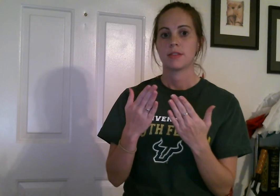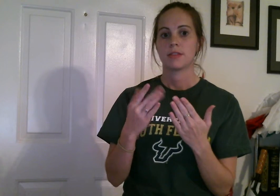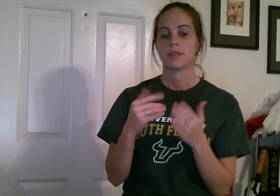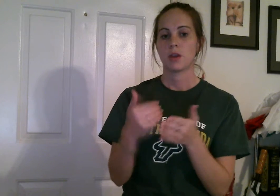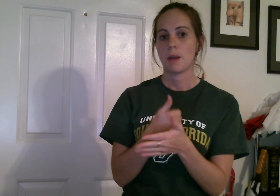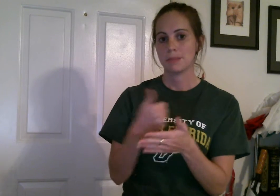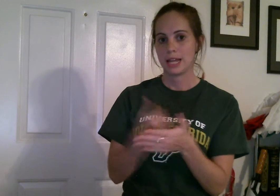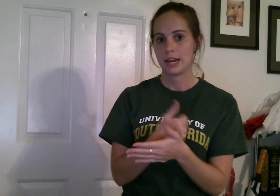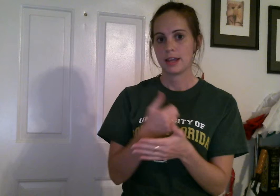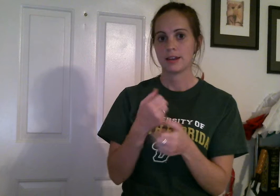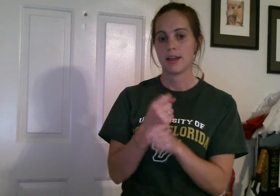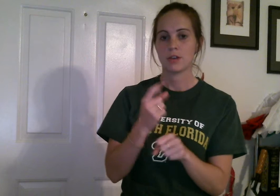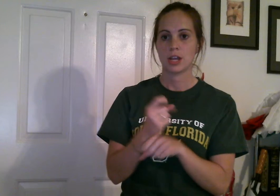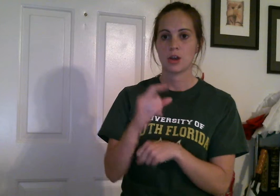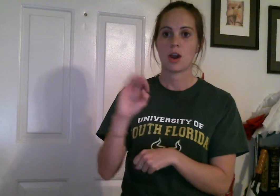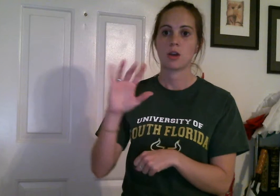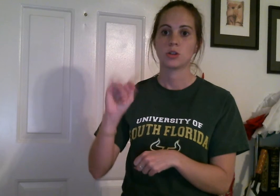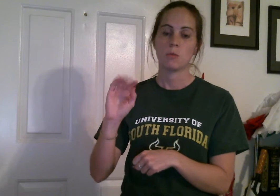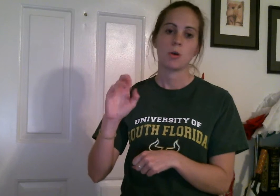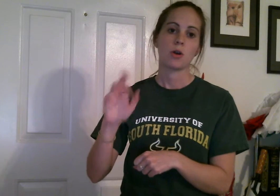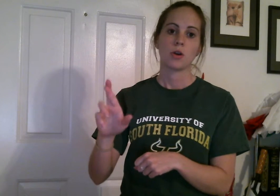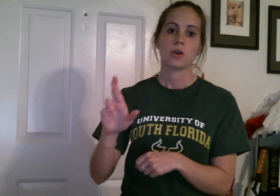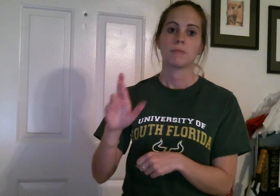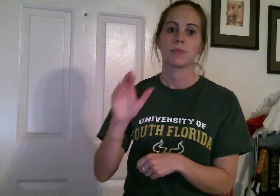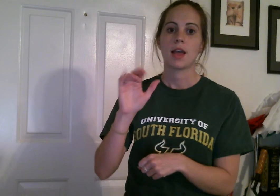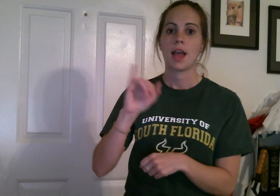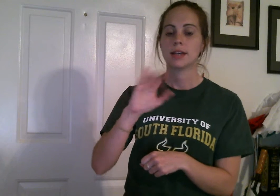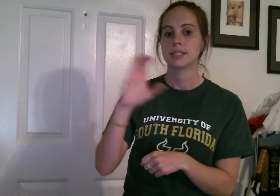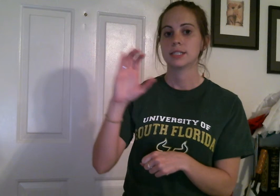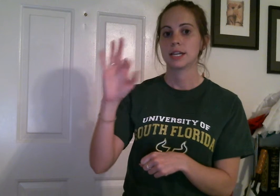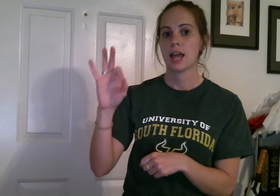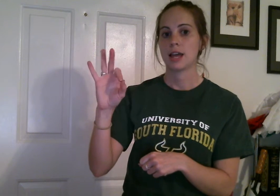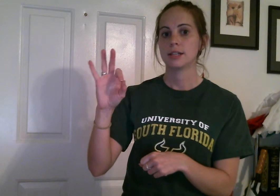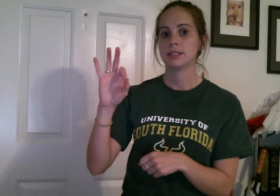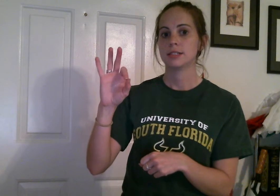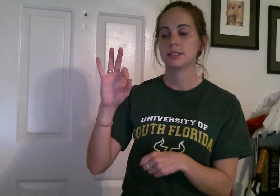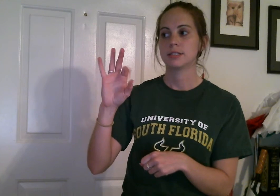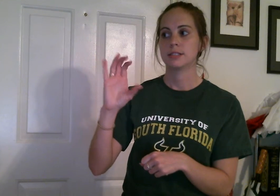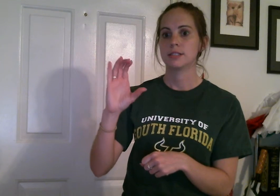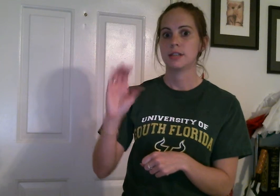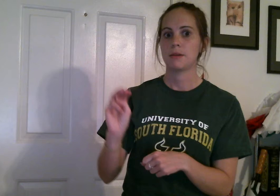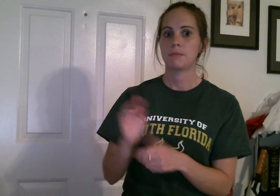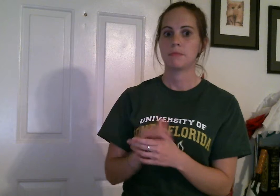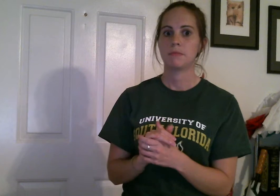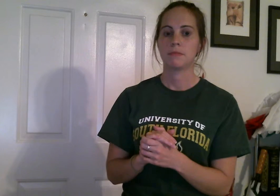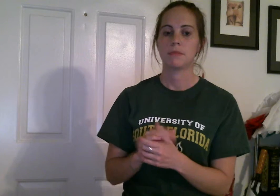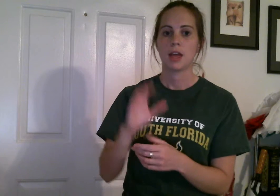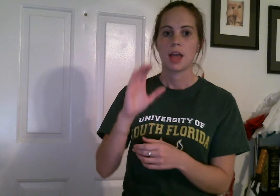October. So you would need the ICD 9 CM. In a few more years, we'll be using ICD